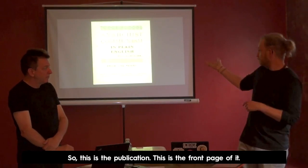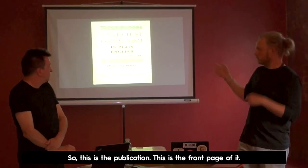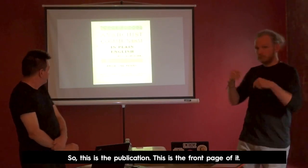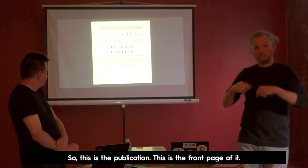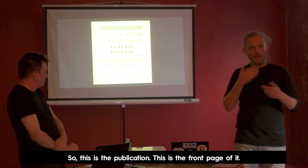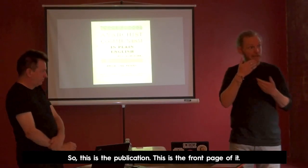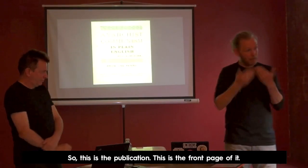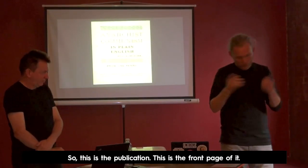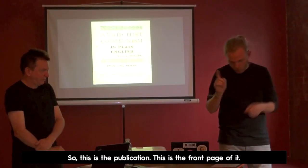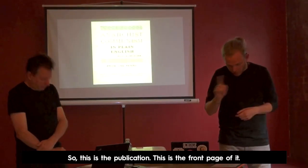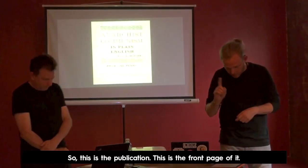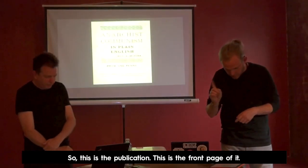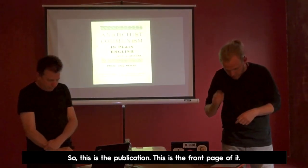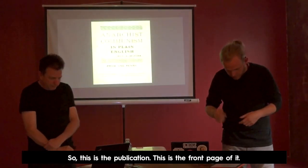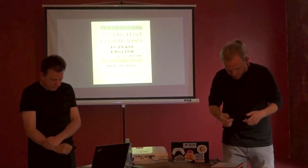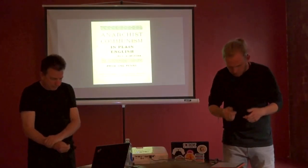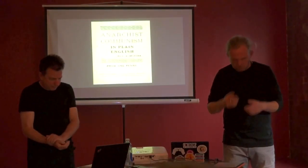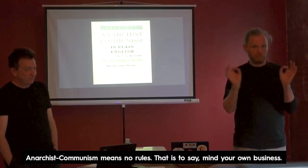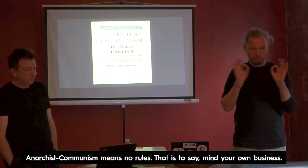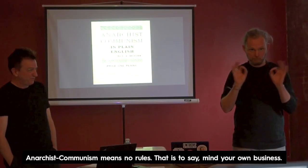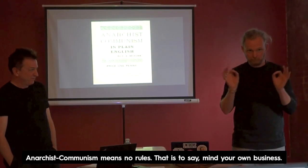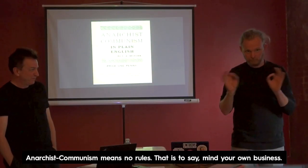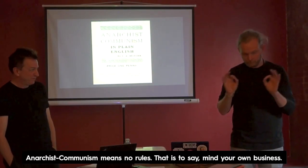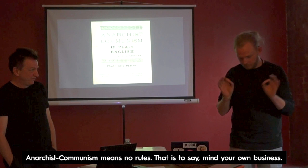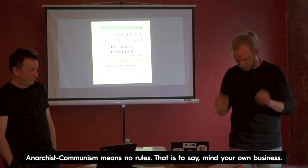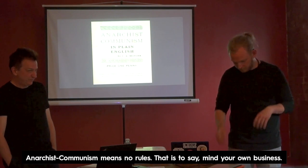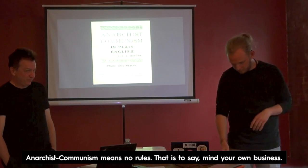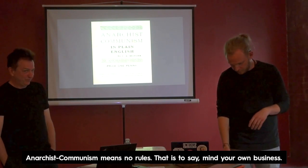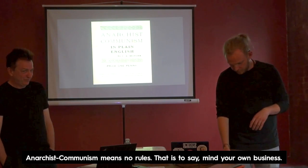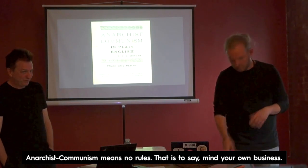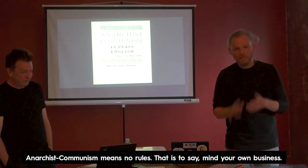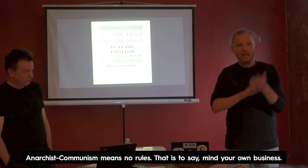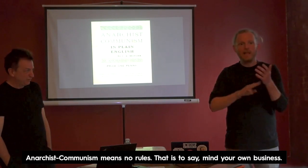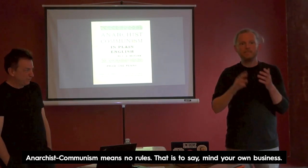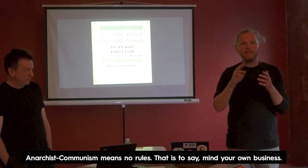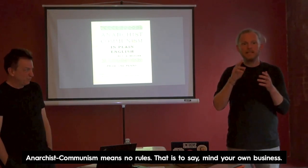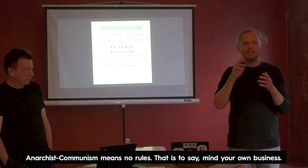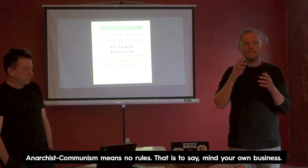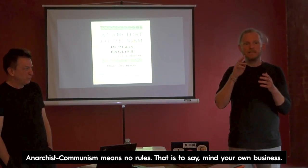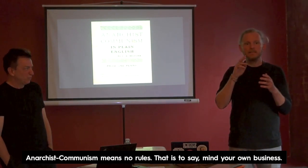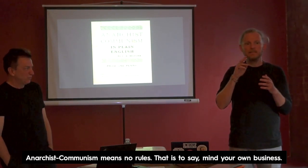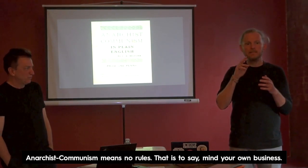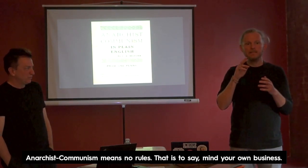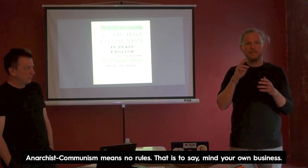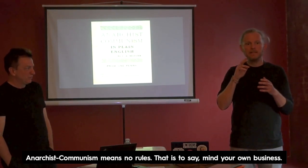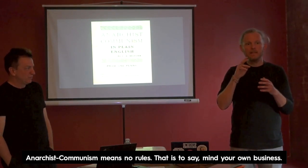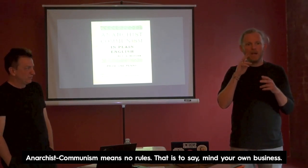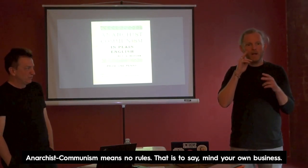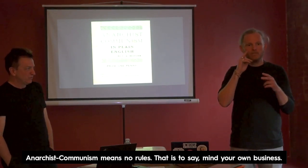So this is the publication, this is the front page of it. Anarchism means no rules. That is to